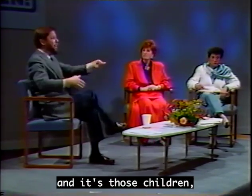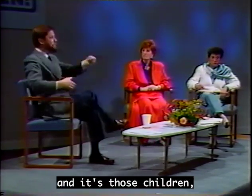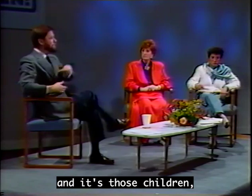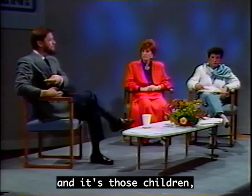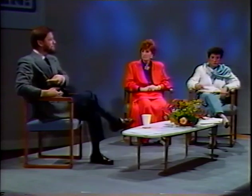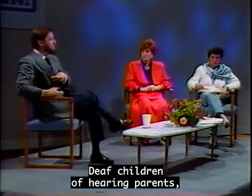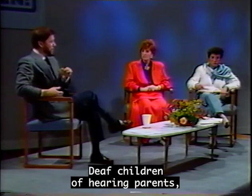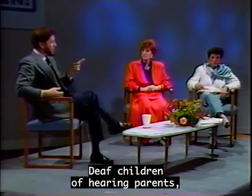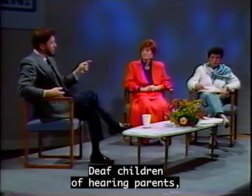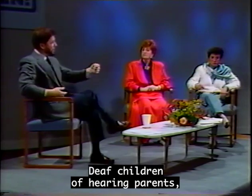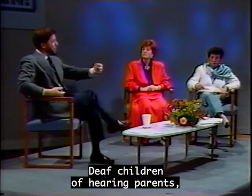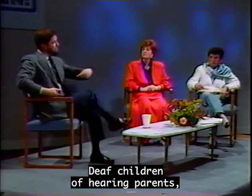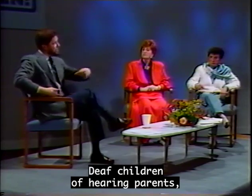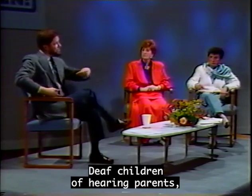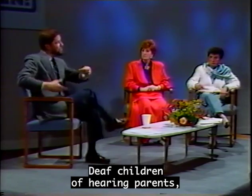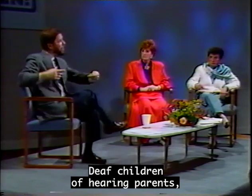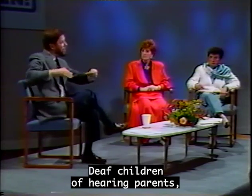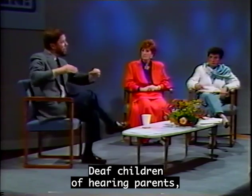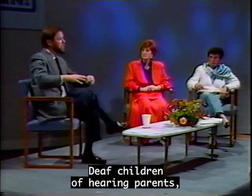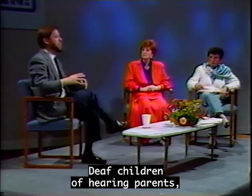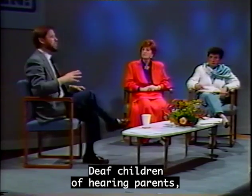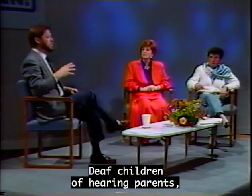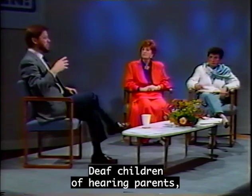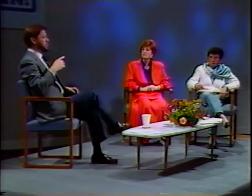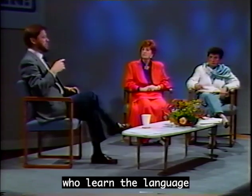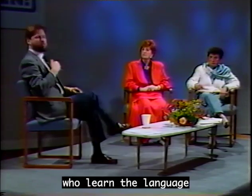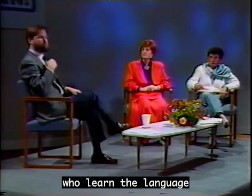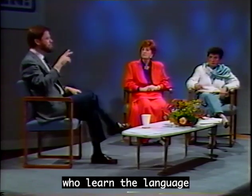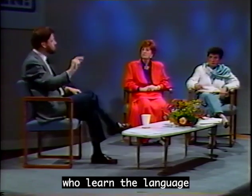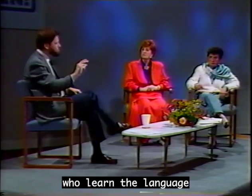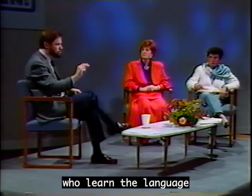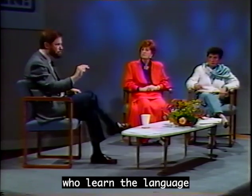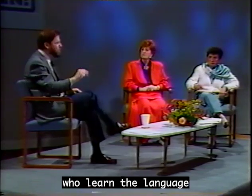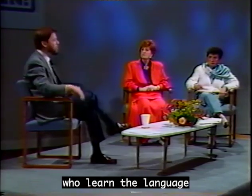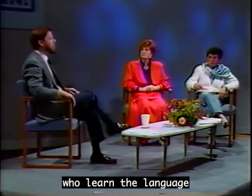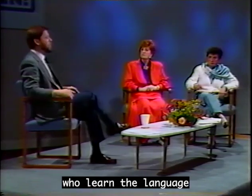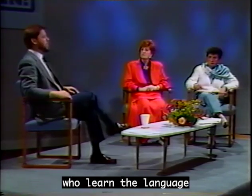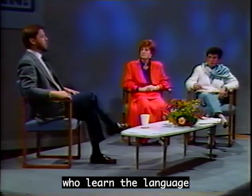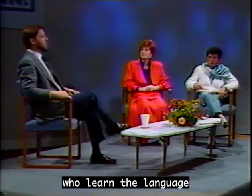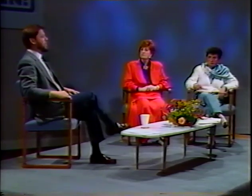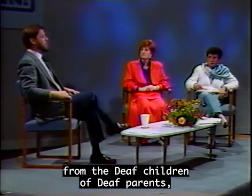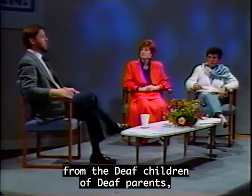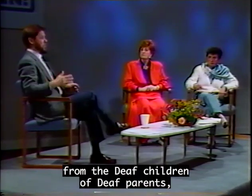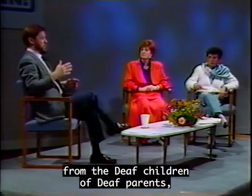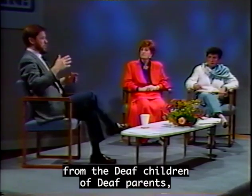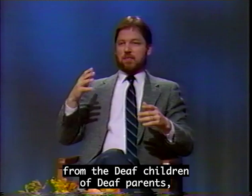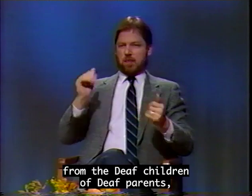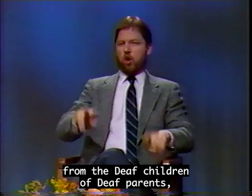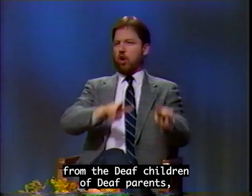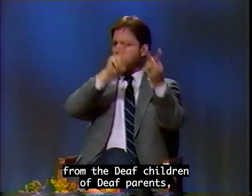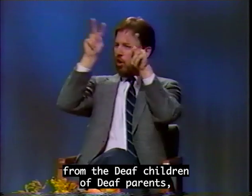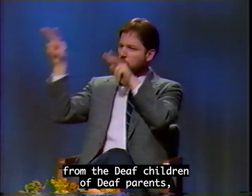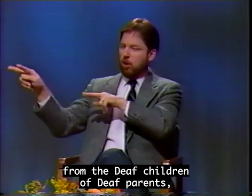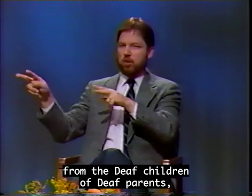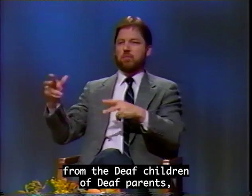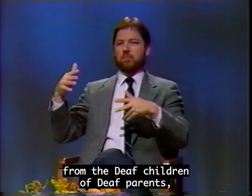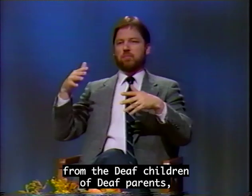of the deaf children of hearing parents who learn the language from the deaf children of